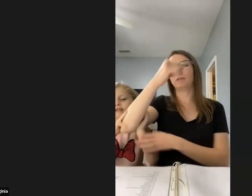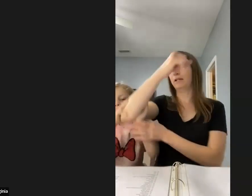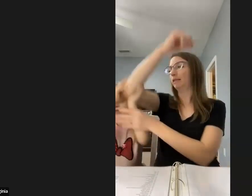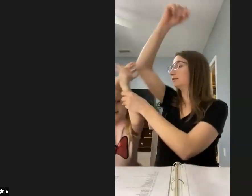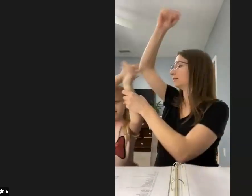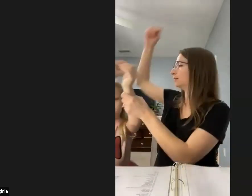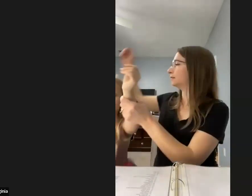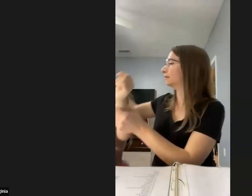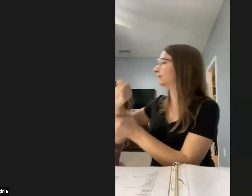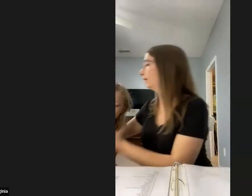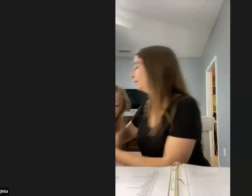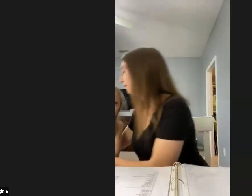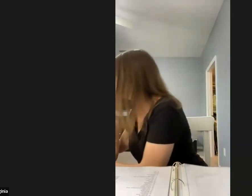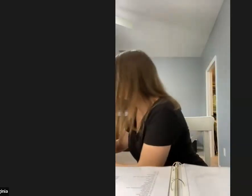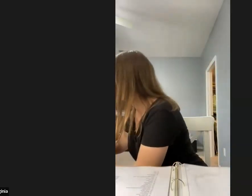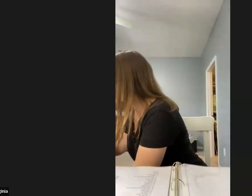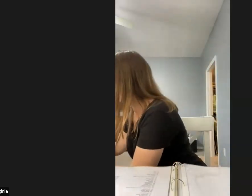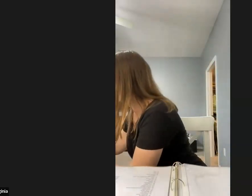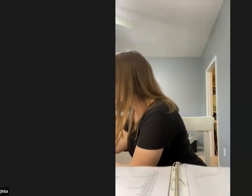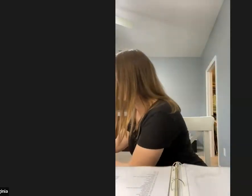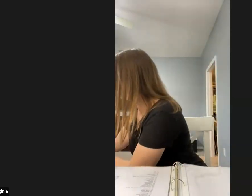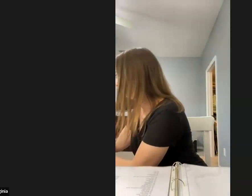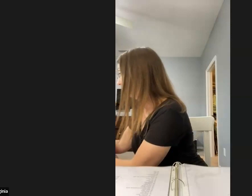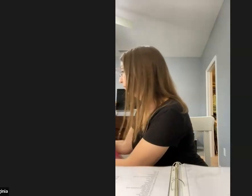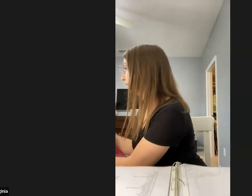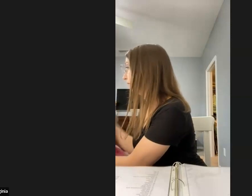Right. Stop. No.